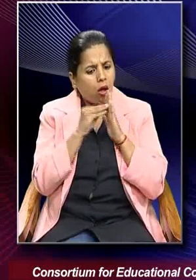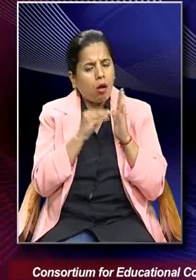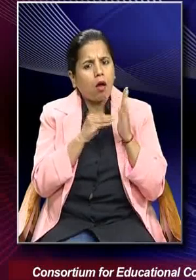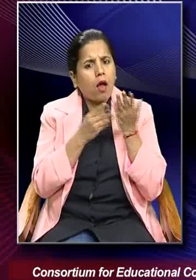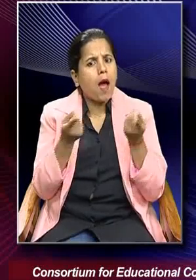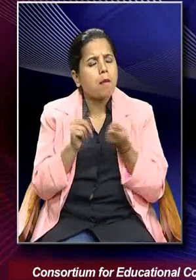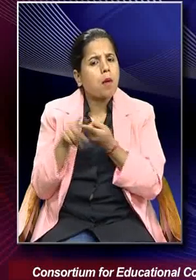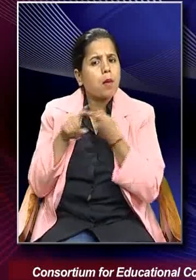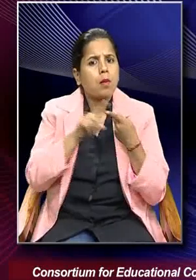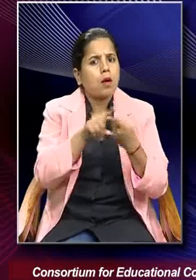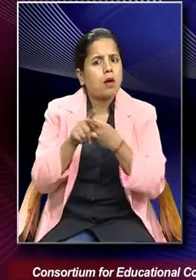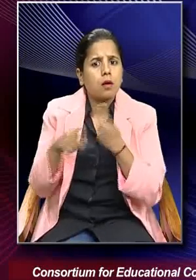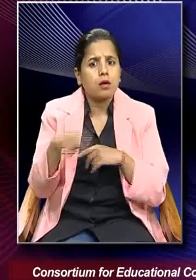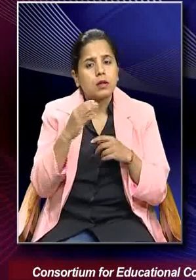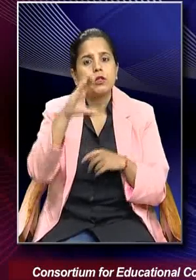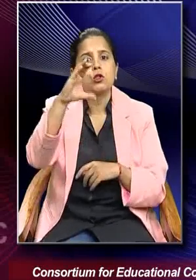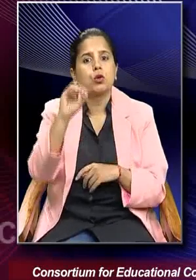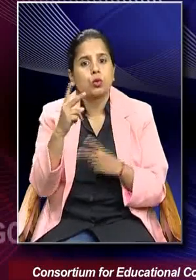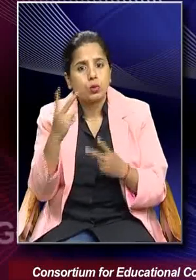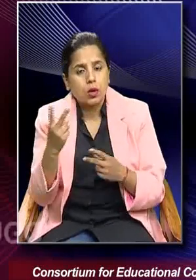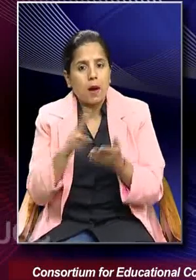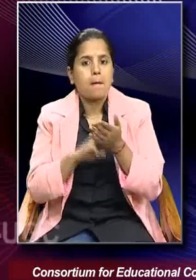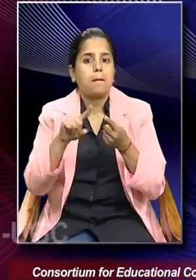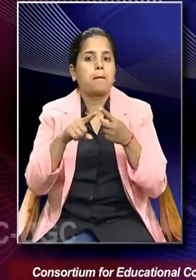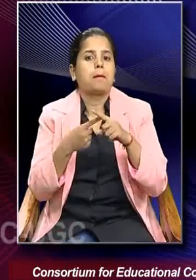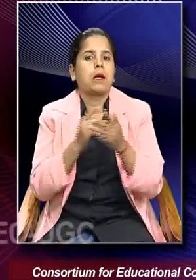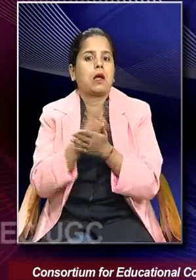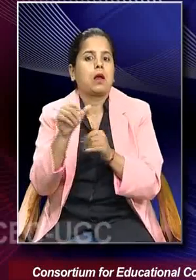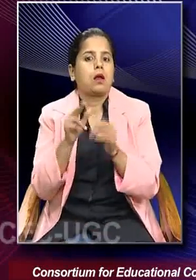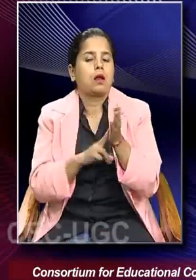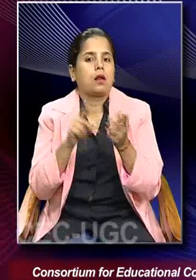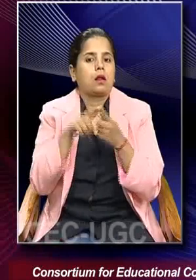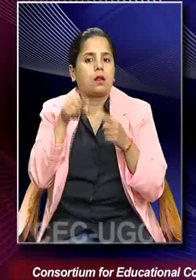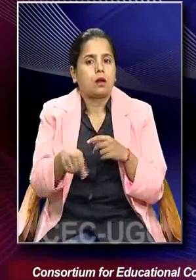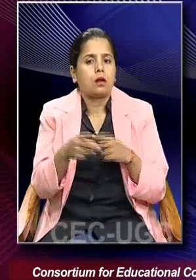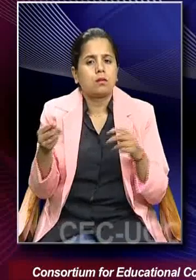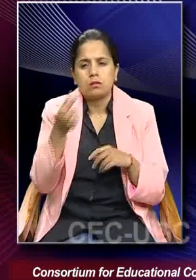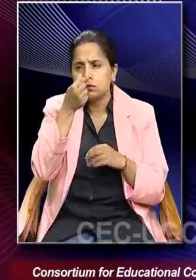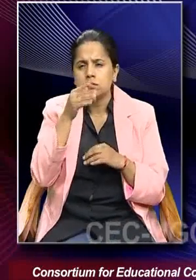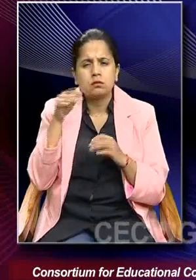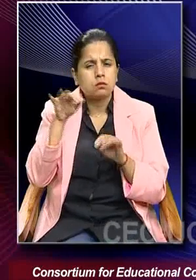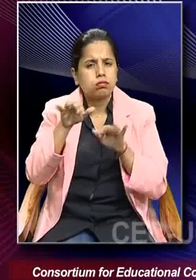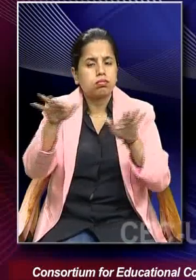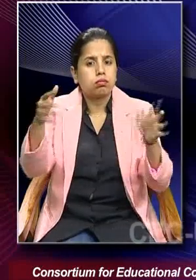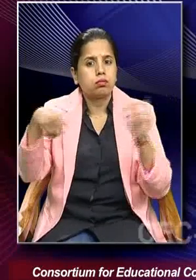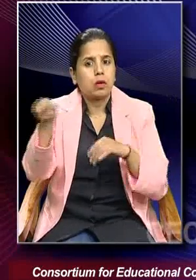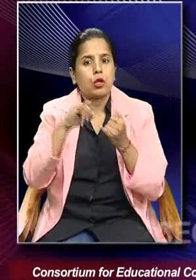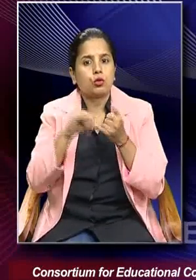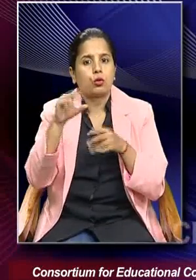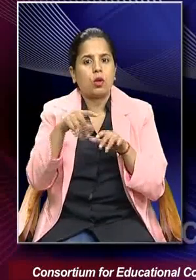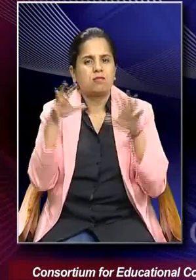of carbon dioxide, methane emissions, which have gone and trapped the solar